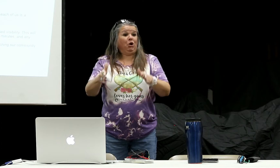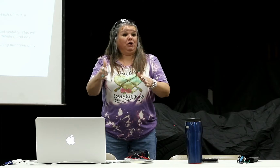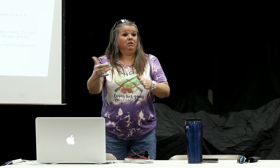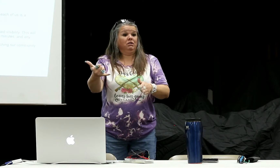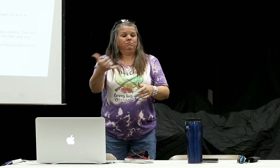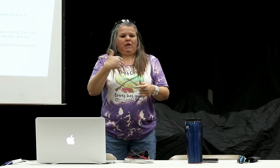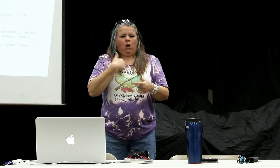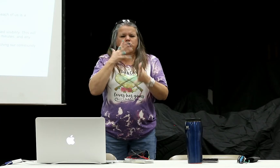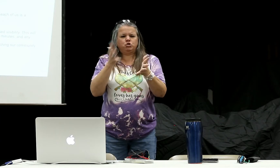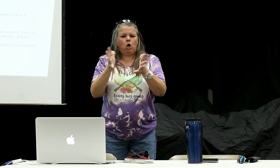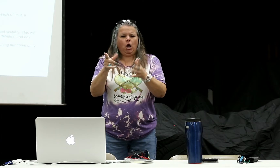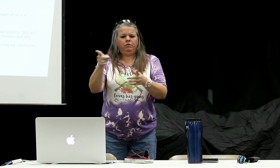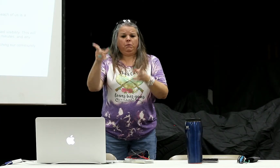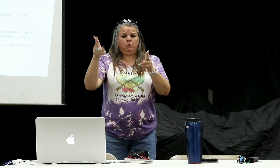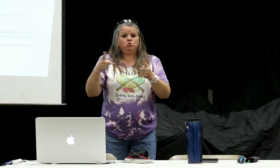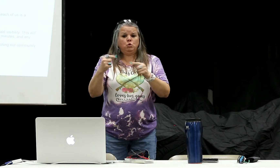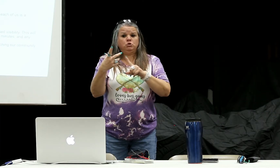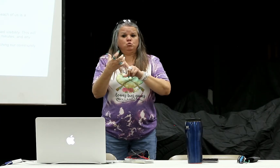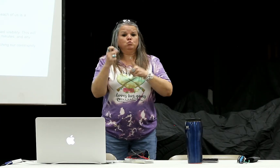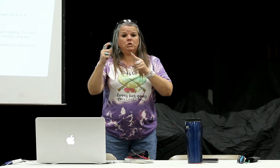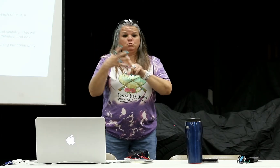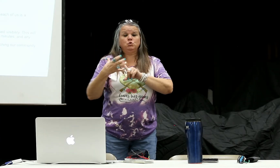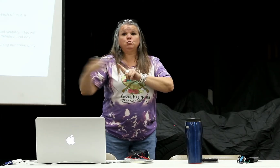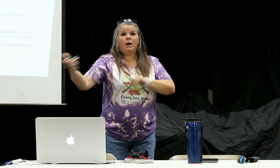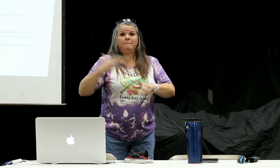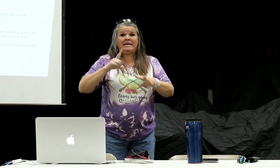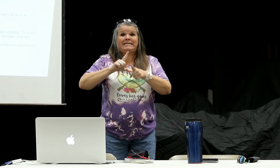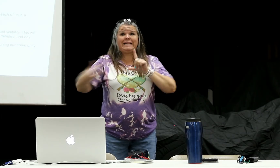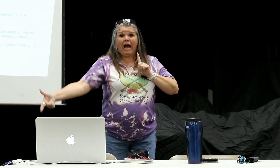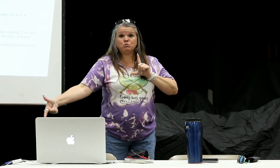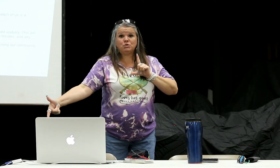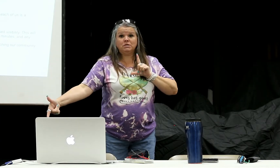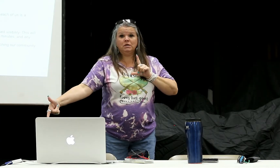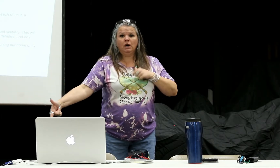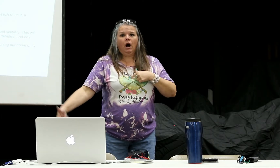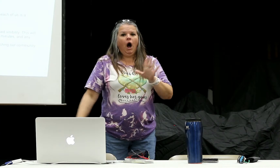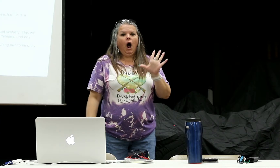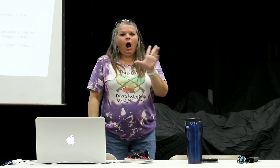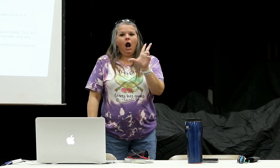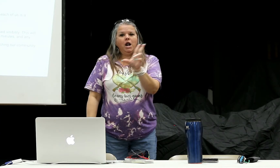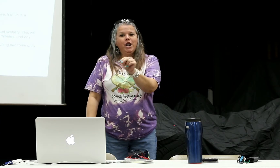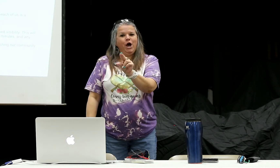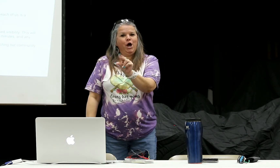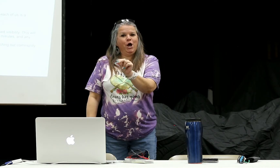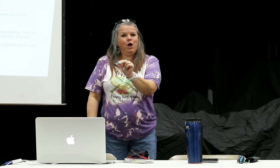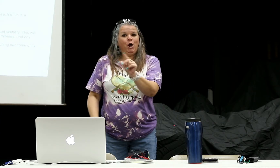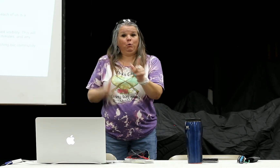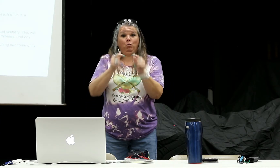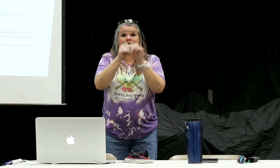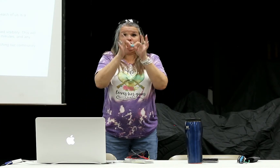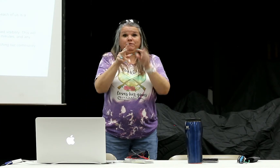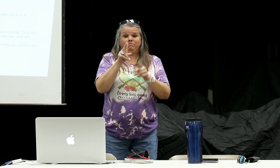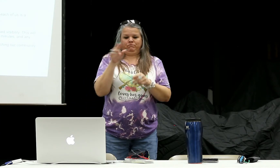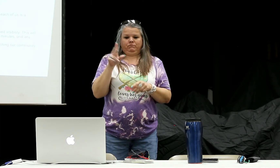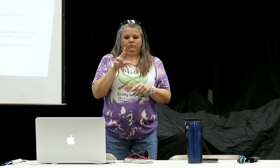that people need to know about VRI as well. And I think that a lot of people aren't aware of that.